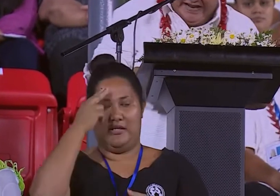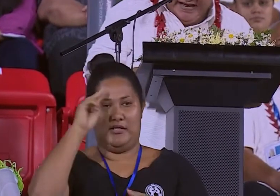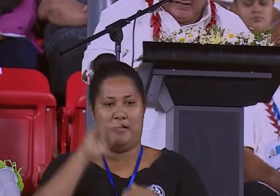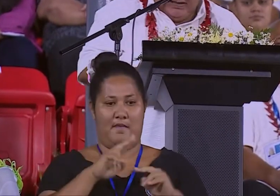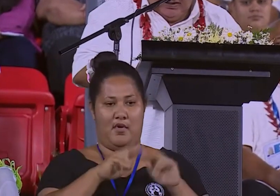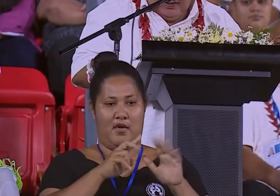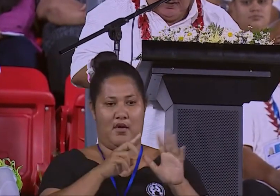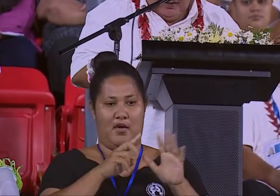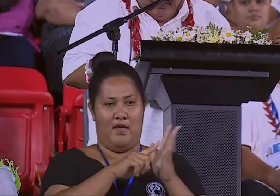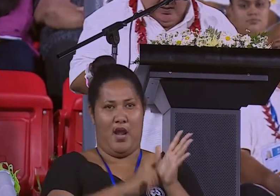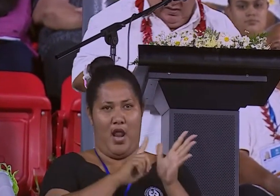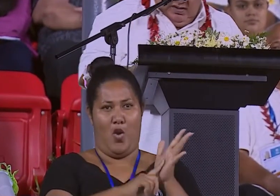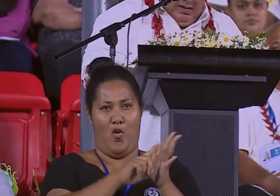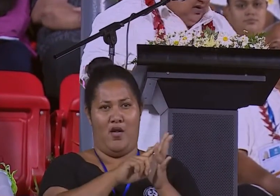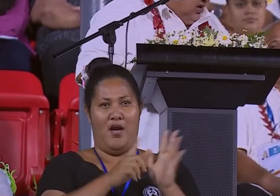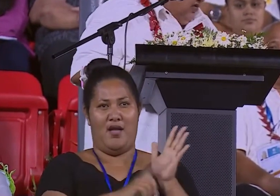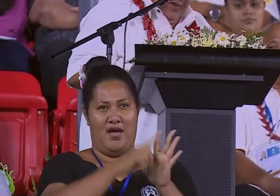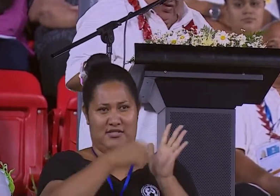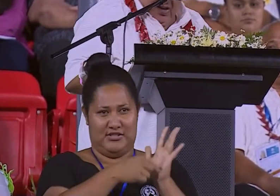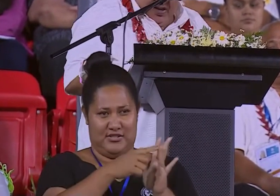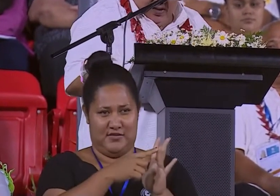Lausunga faulalo leti.